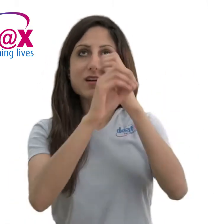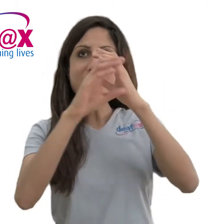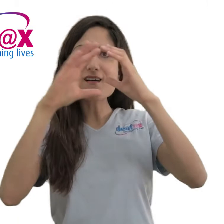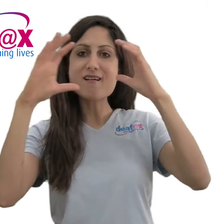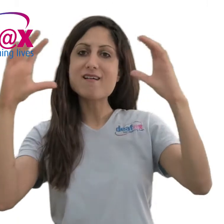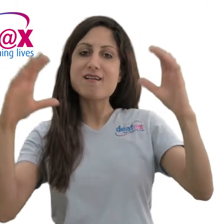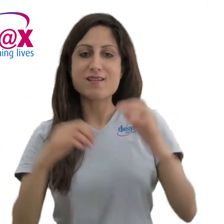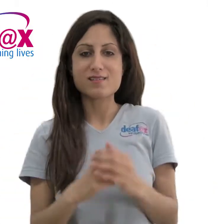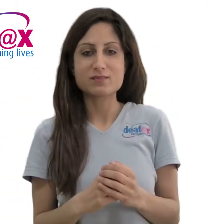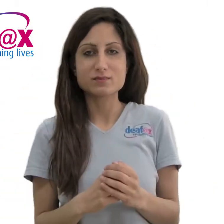stories.